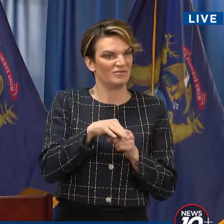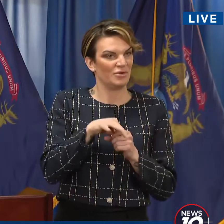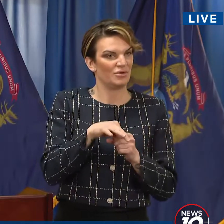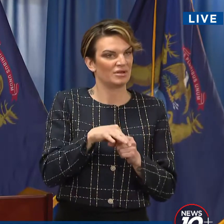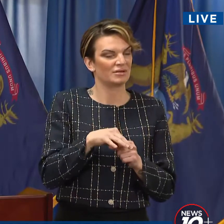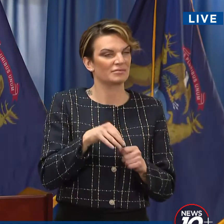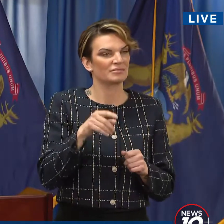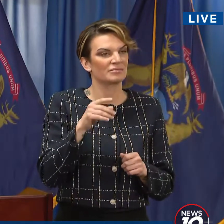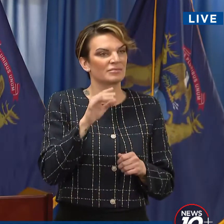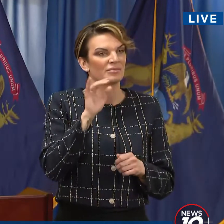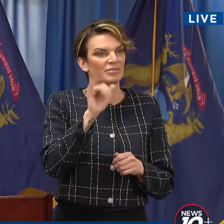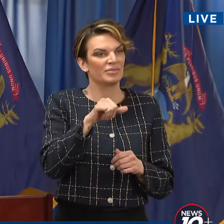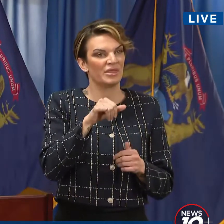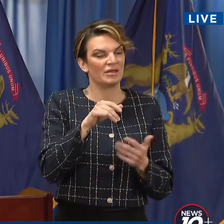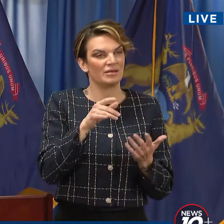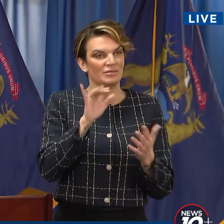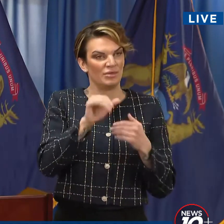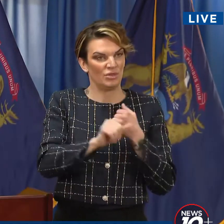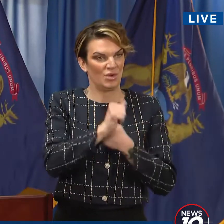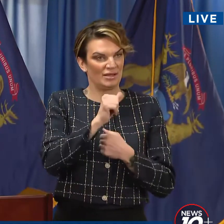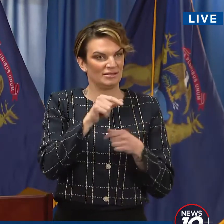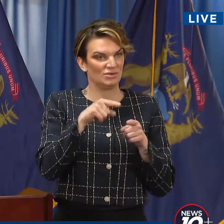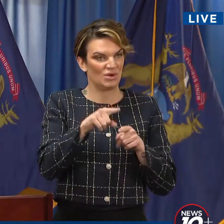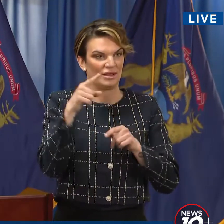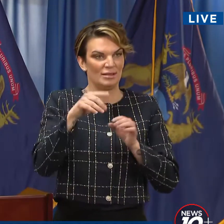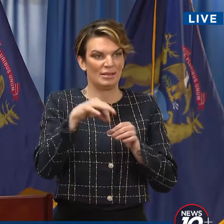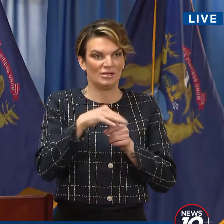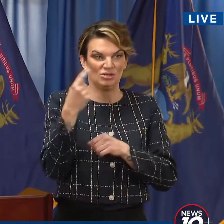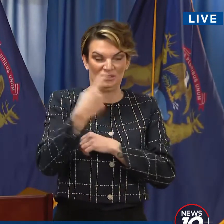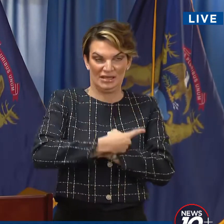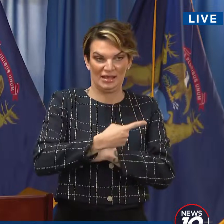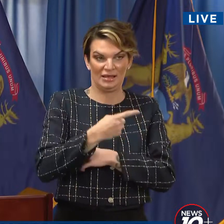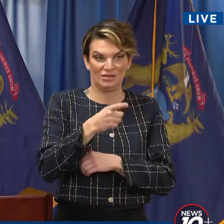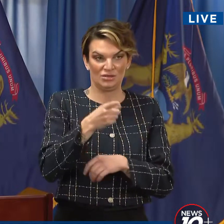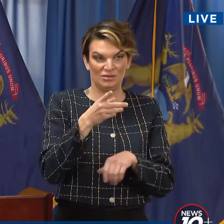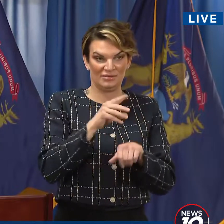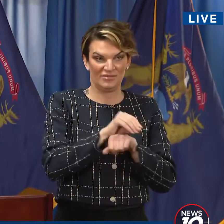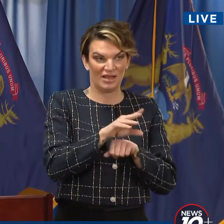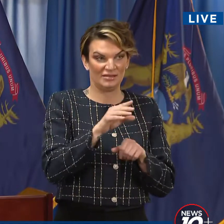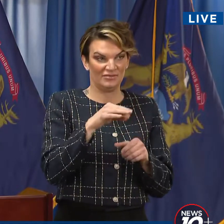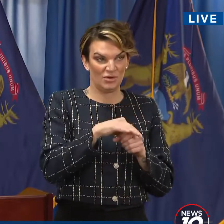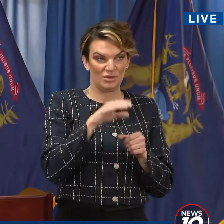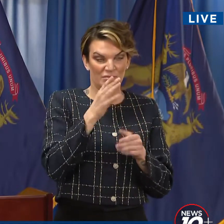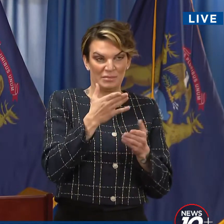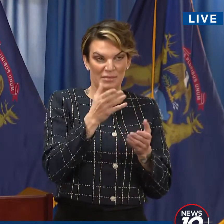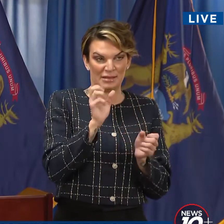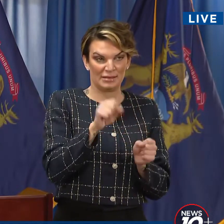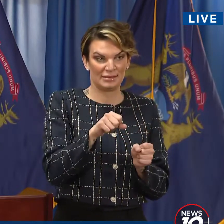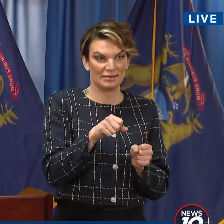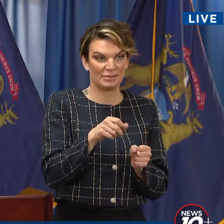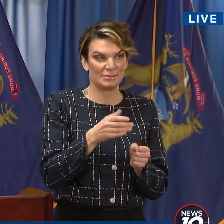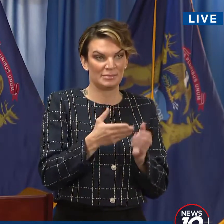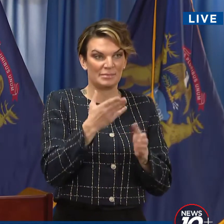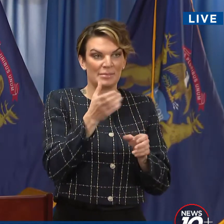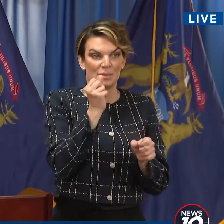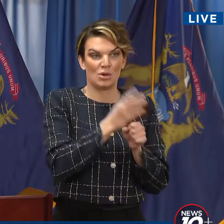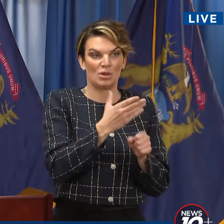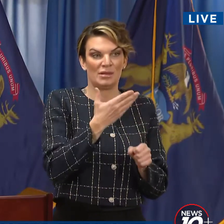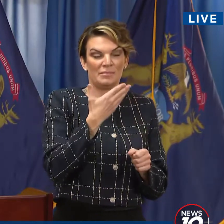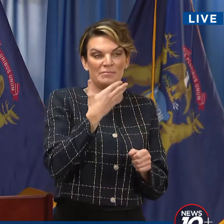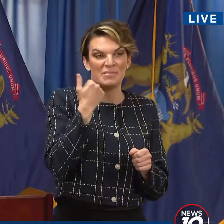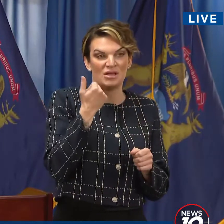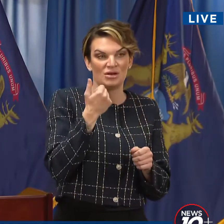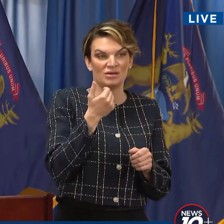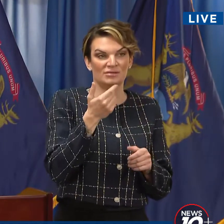but the dynamics of those type of threats on election day in the future, do you advise voters maybe, have you even thought about it, that maybe early is a better